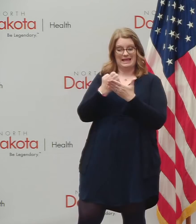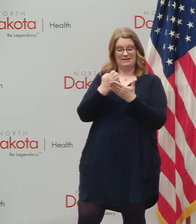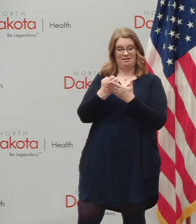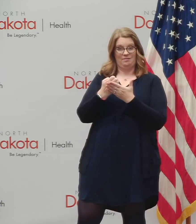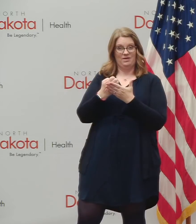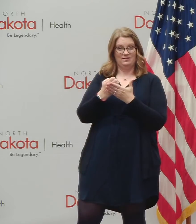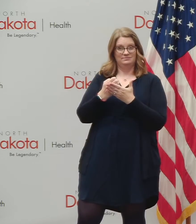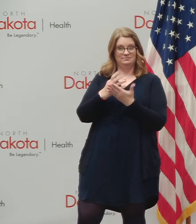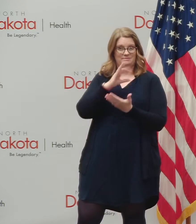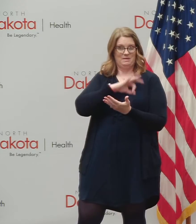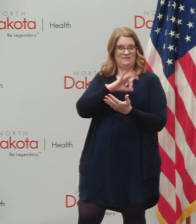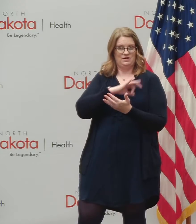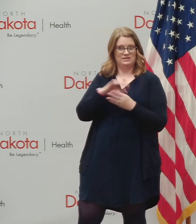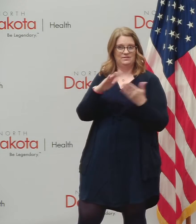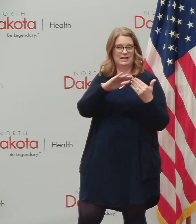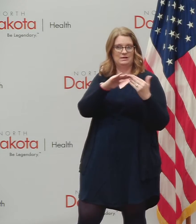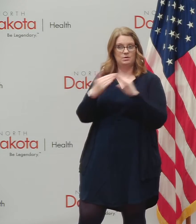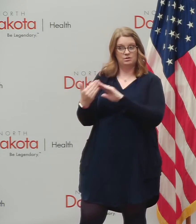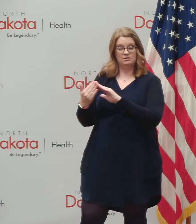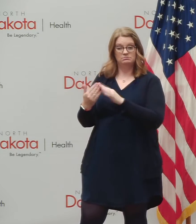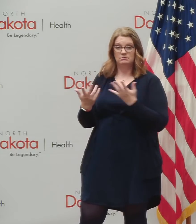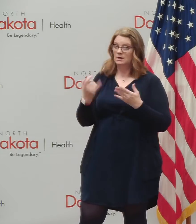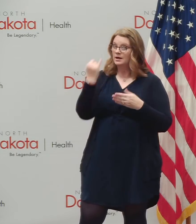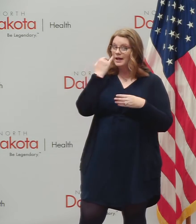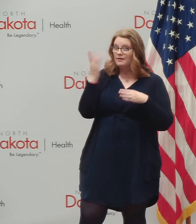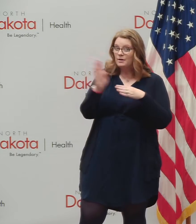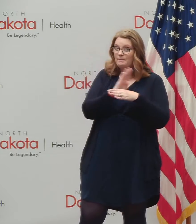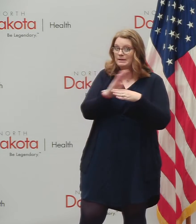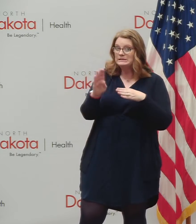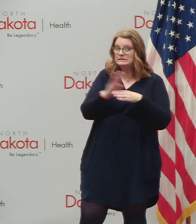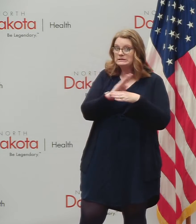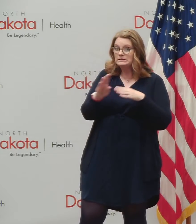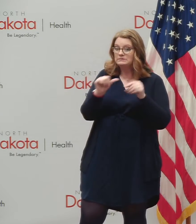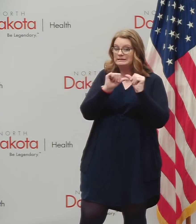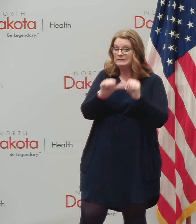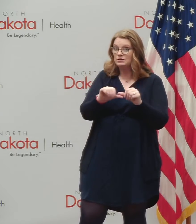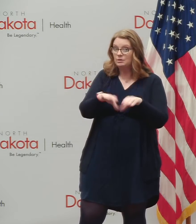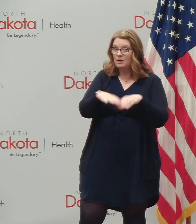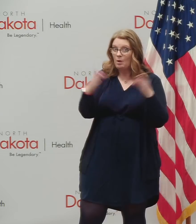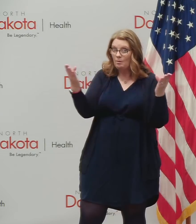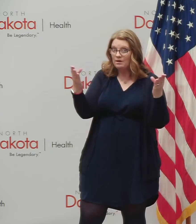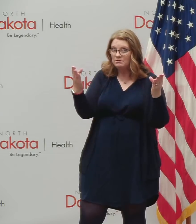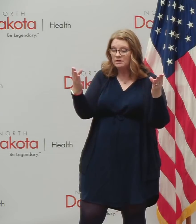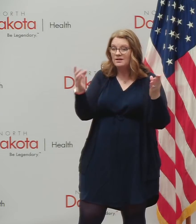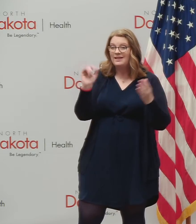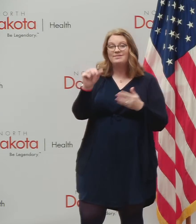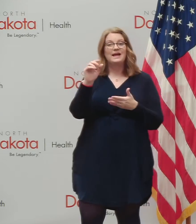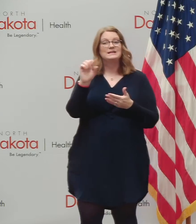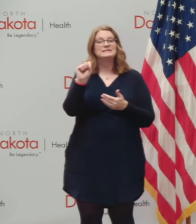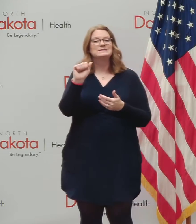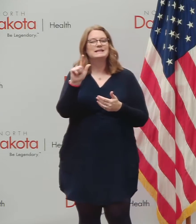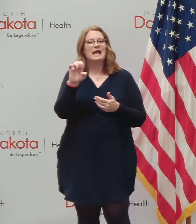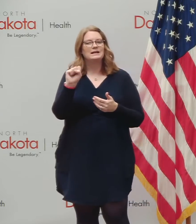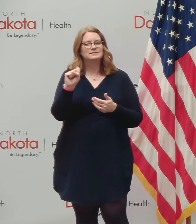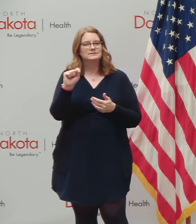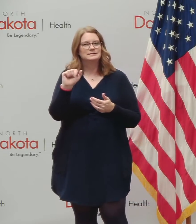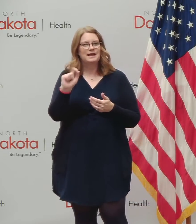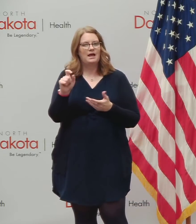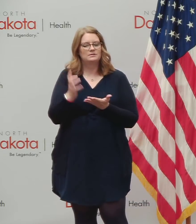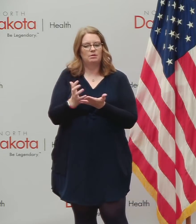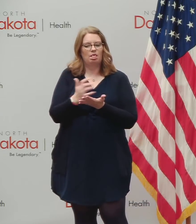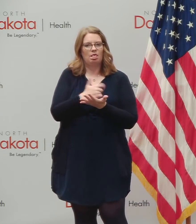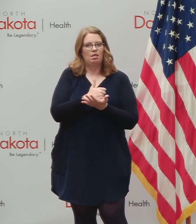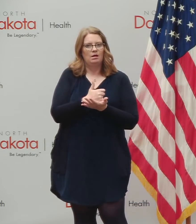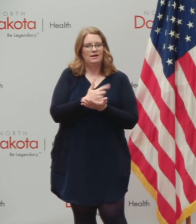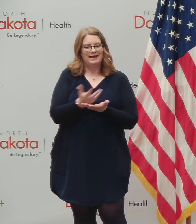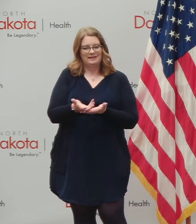all of those businesses, if we can help keep them open, they're paying the sales tax that helps pay a lot of things that we hold dear